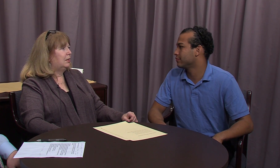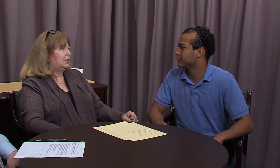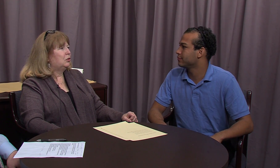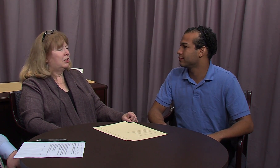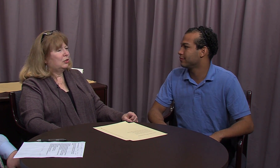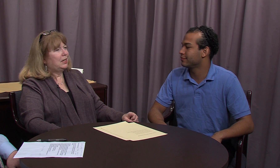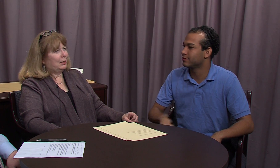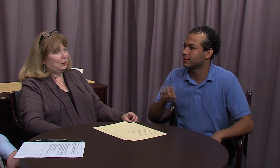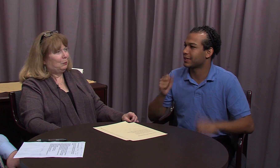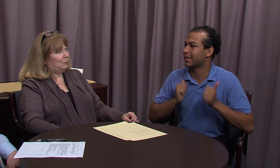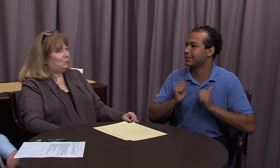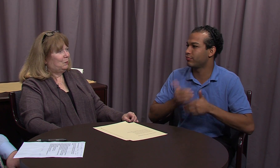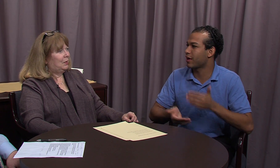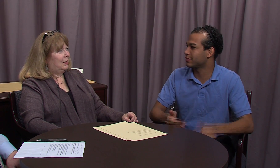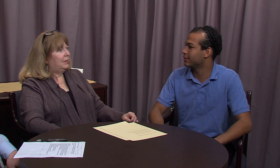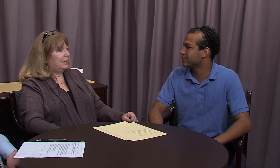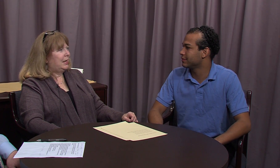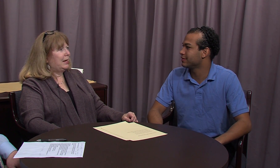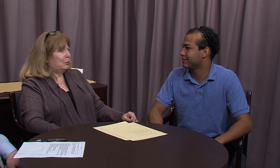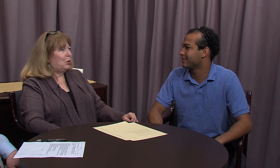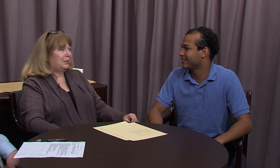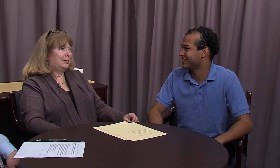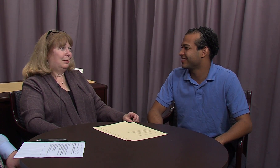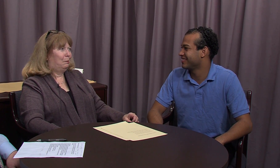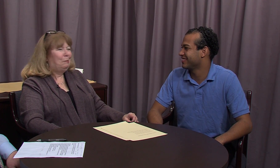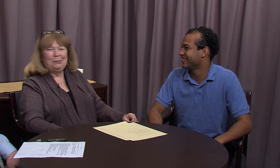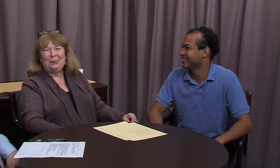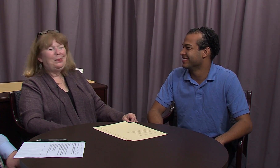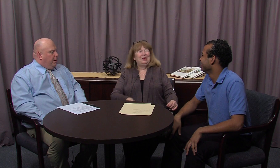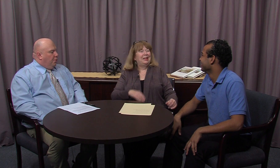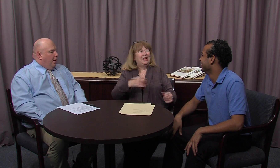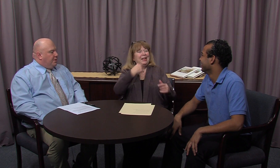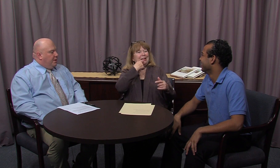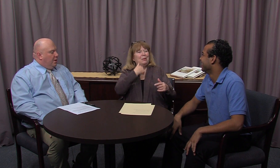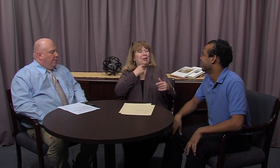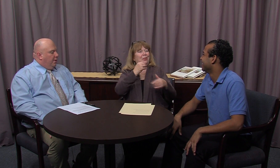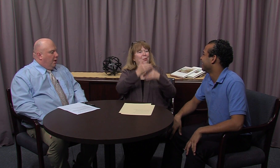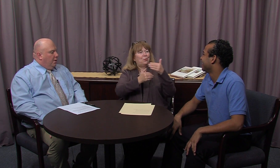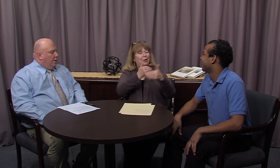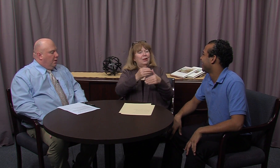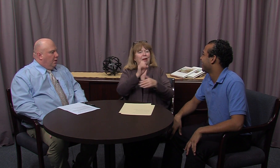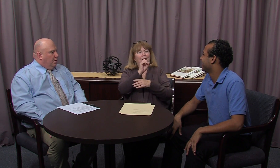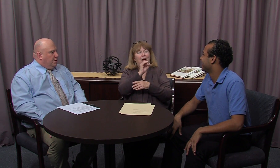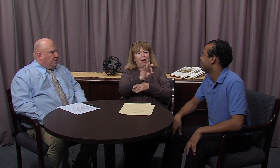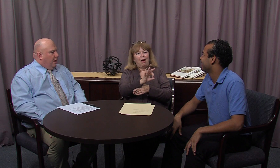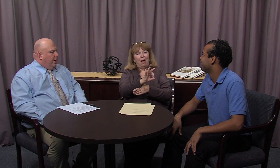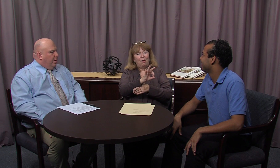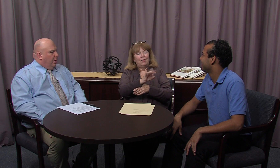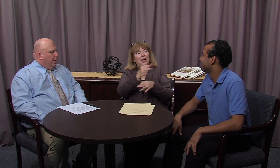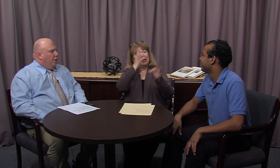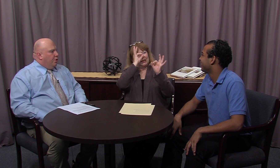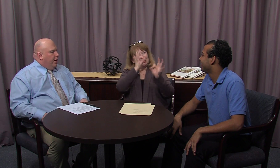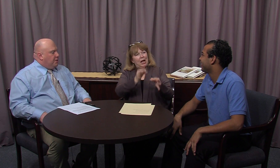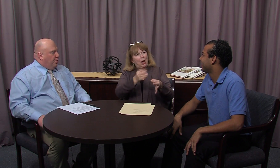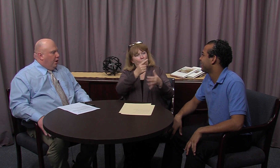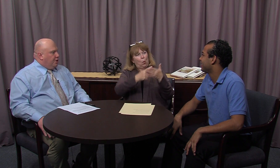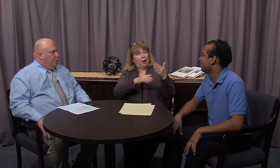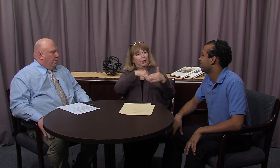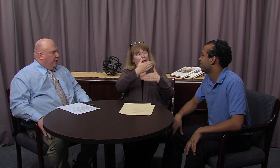easier to understand. Betty and Chris, That's the acting process. tell me the process of deciding like what your next production will be.